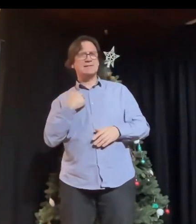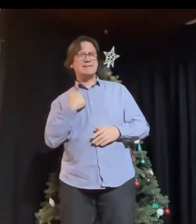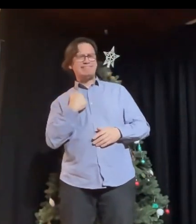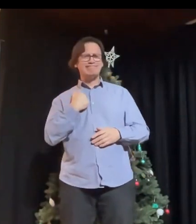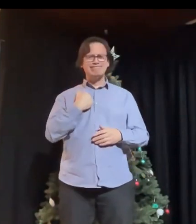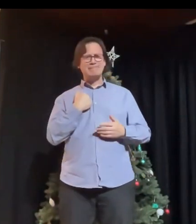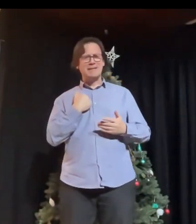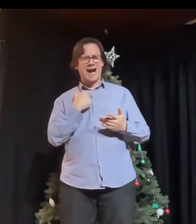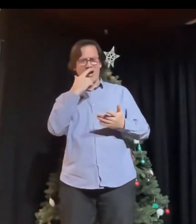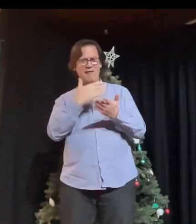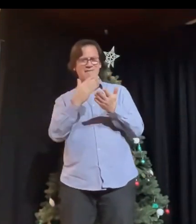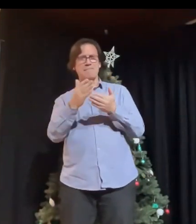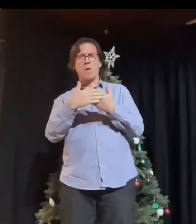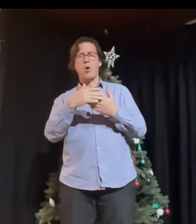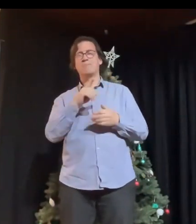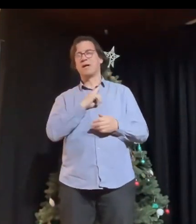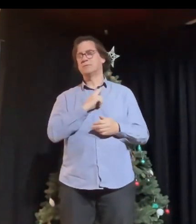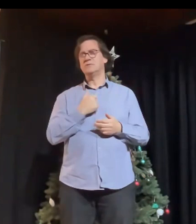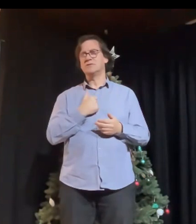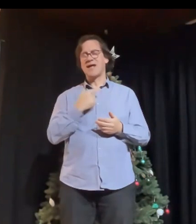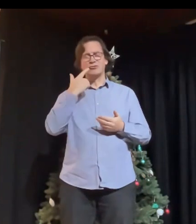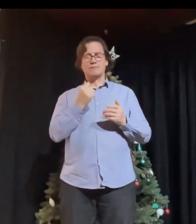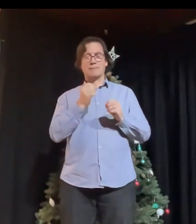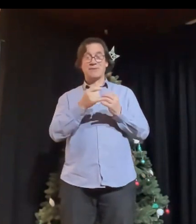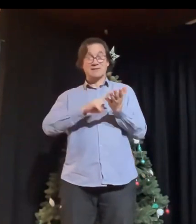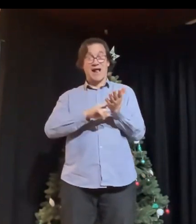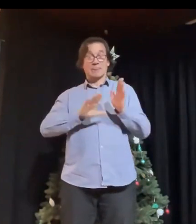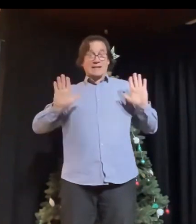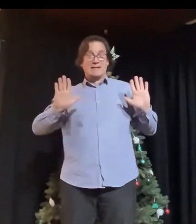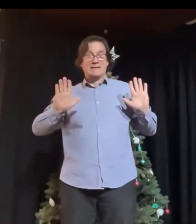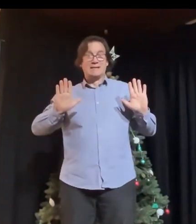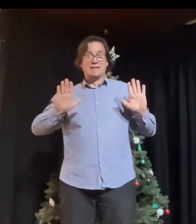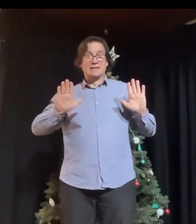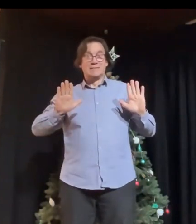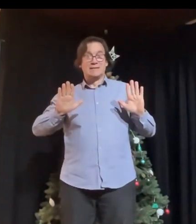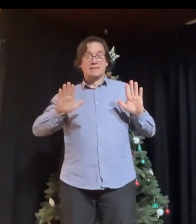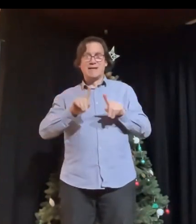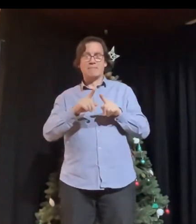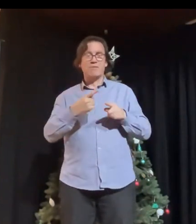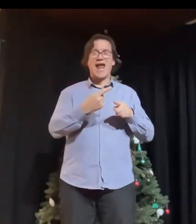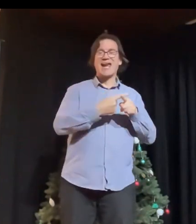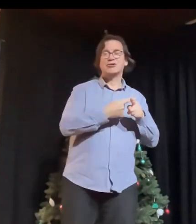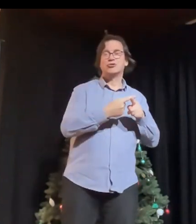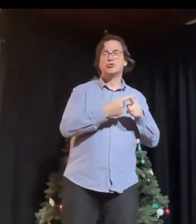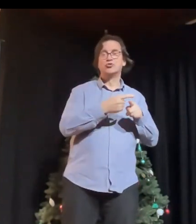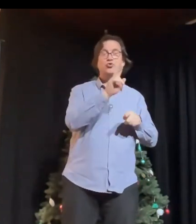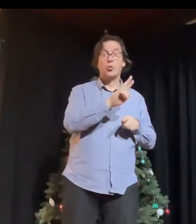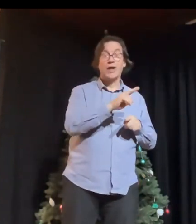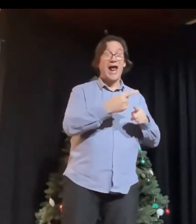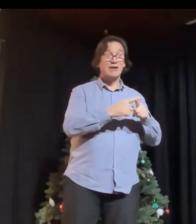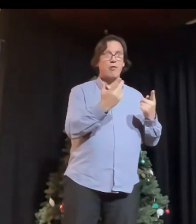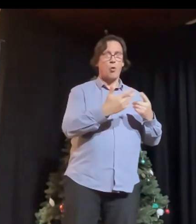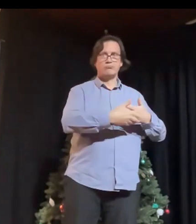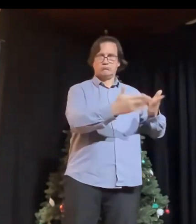pupils, and I'd like you to tell me more about that, because I think, if BSL is achieved,